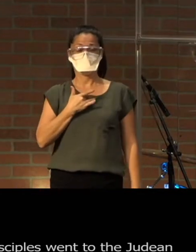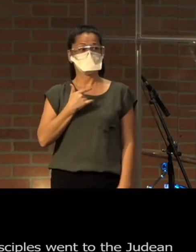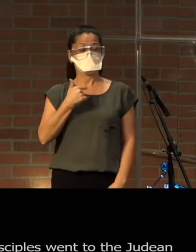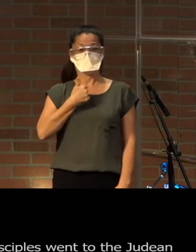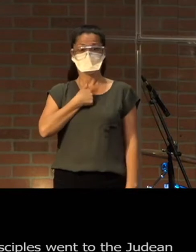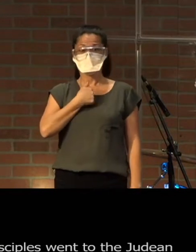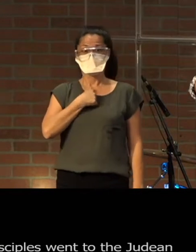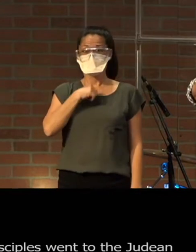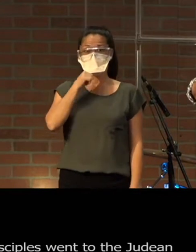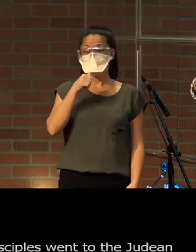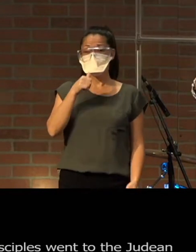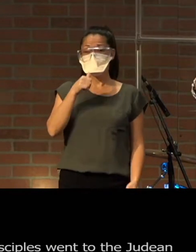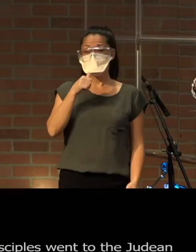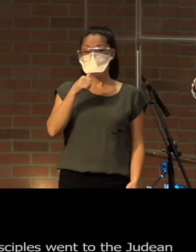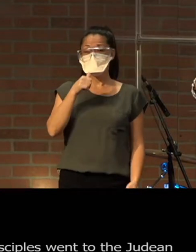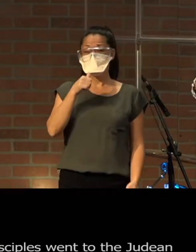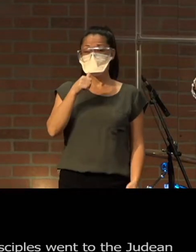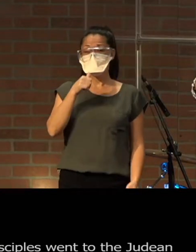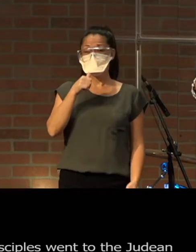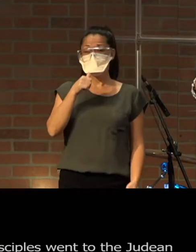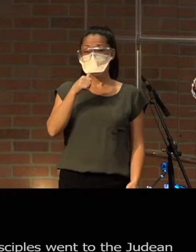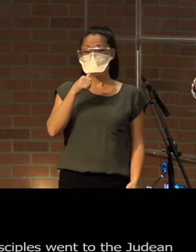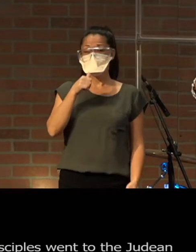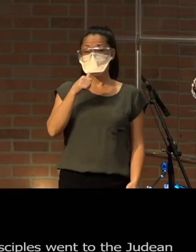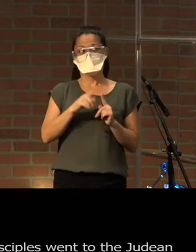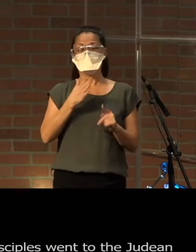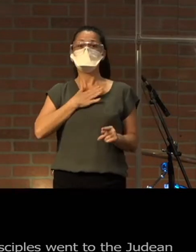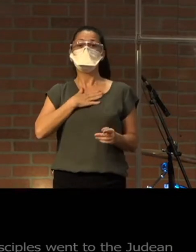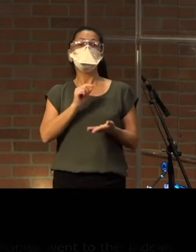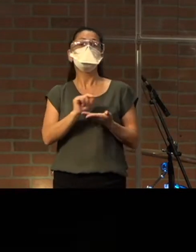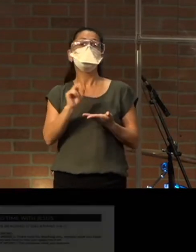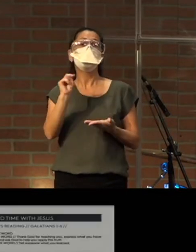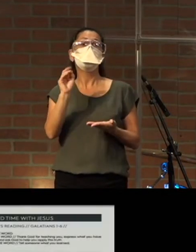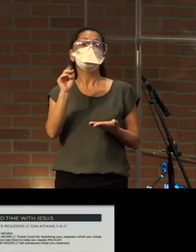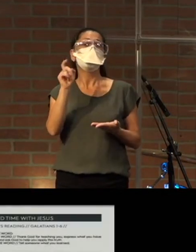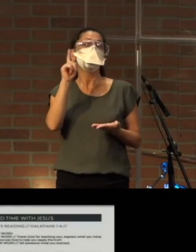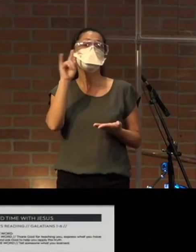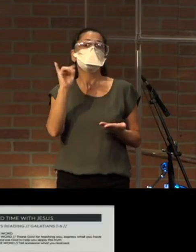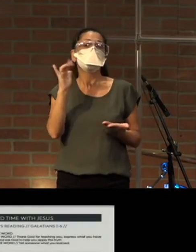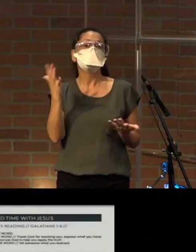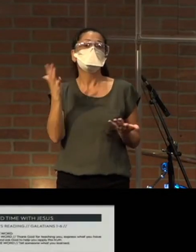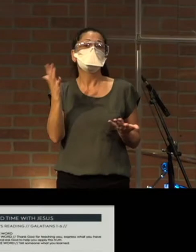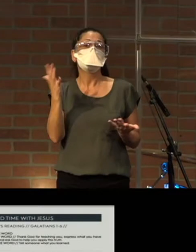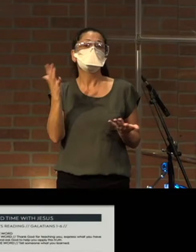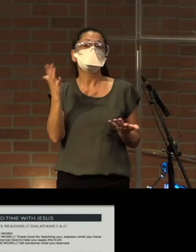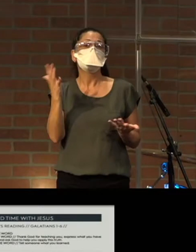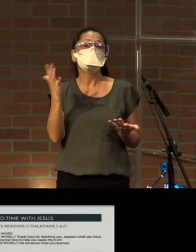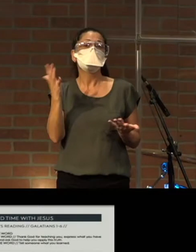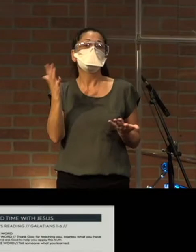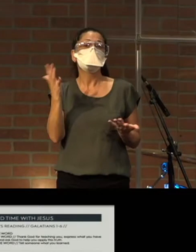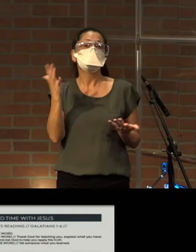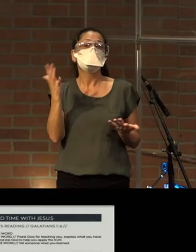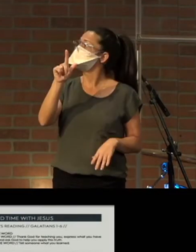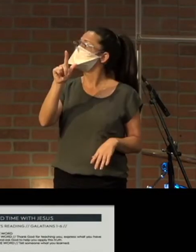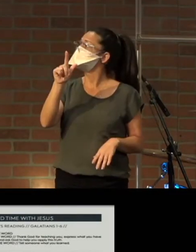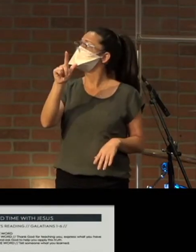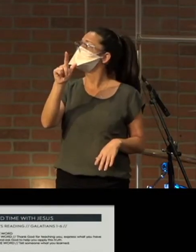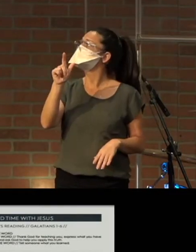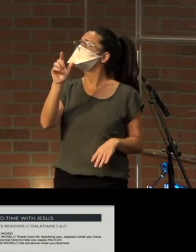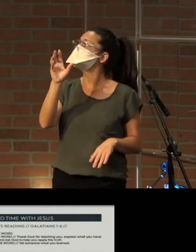because I'm a type A nerd. But here's what my notes will look like this week. Galatians 6 is a classic small group